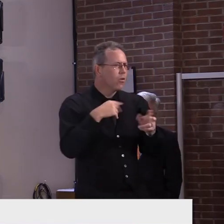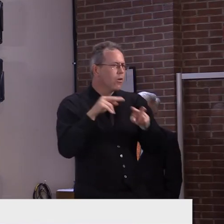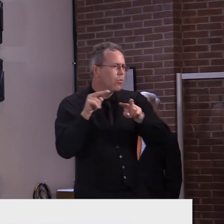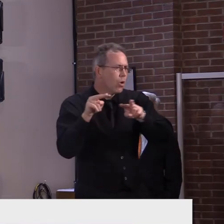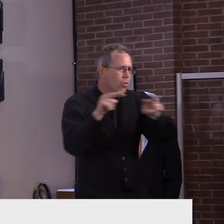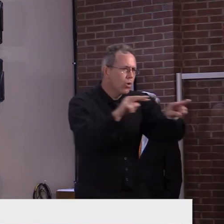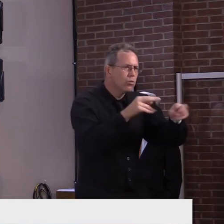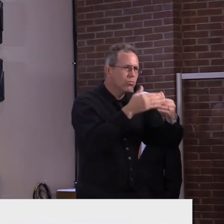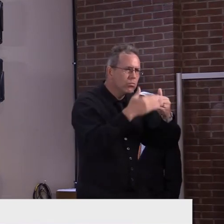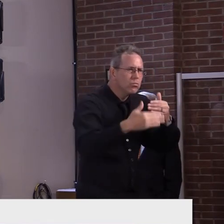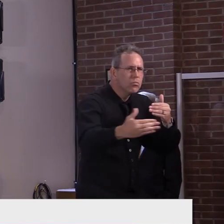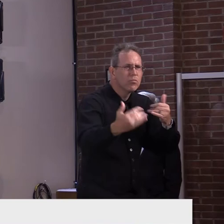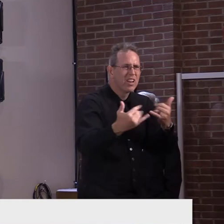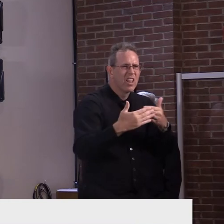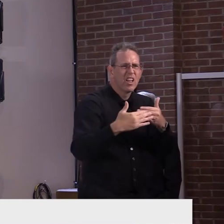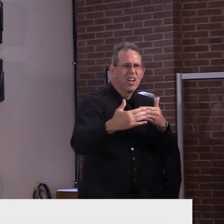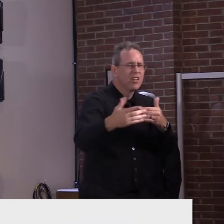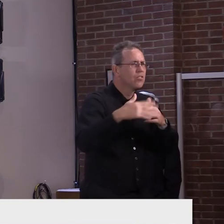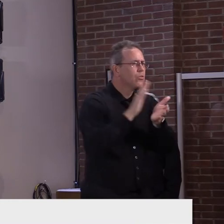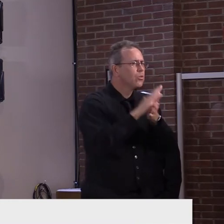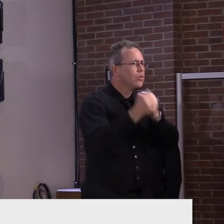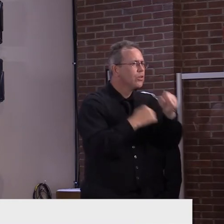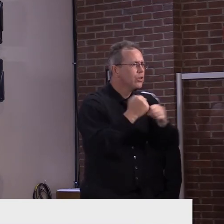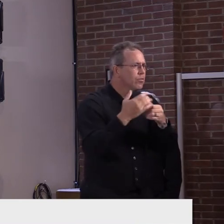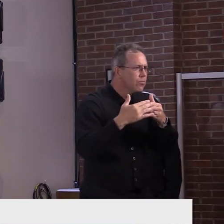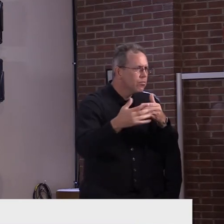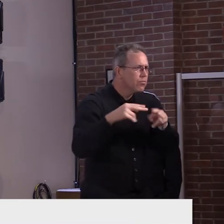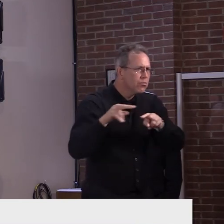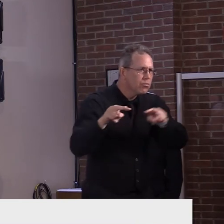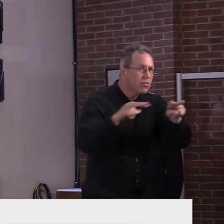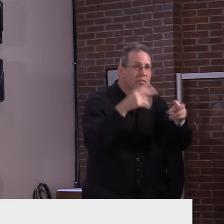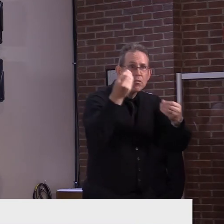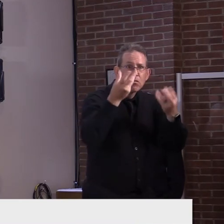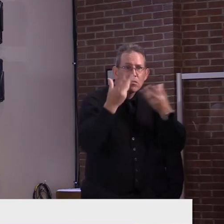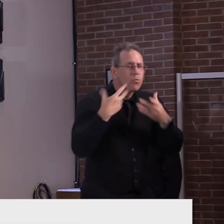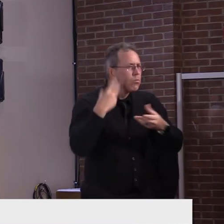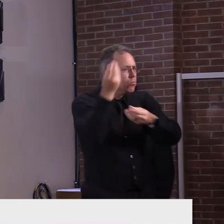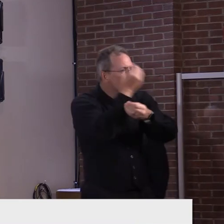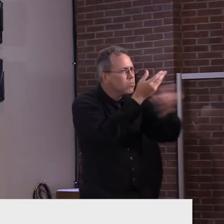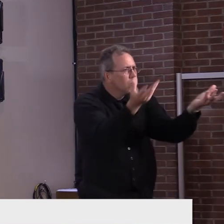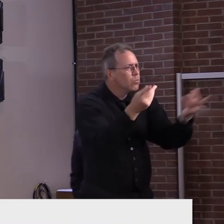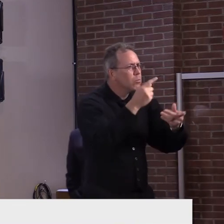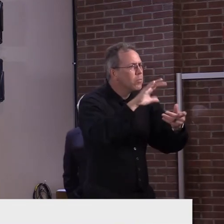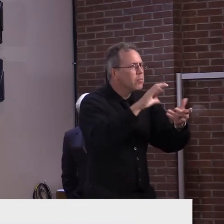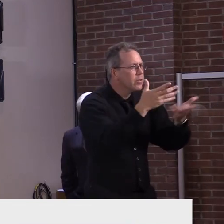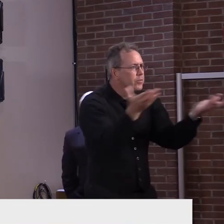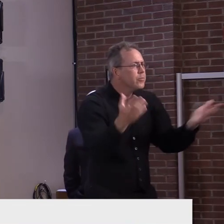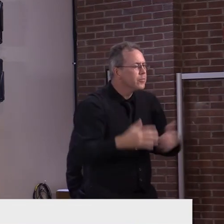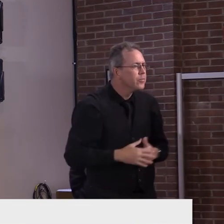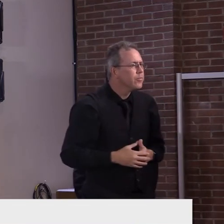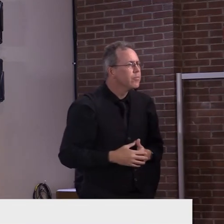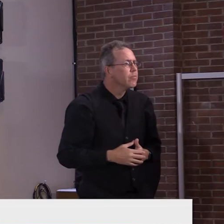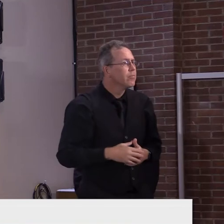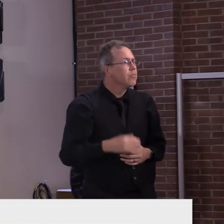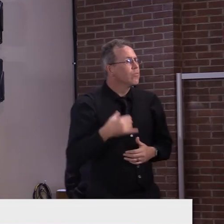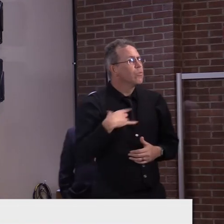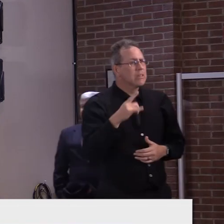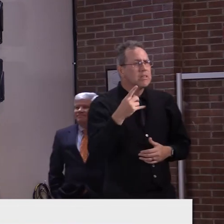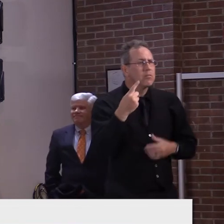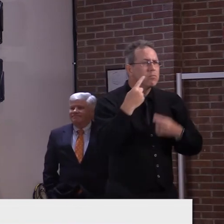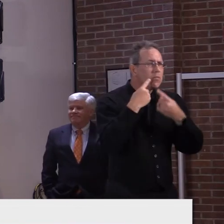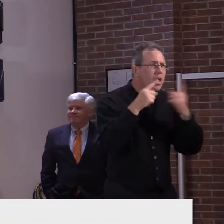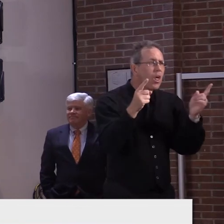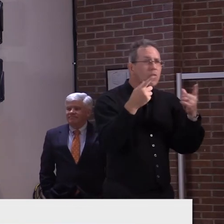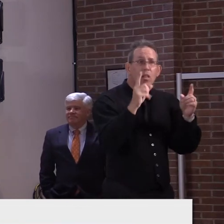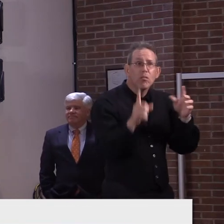broader public interest. But I think, again, you know, we've demonstrated that capacity last year, and we'll continue to stay committed to the success of our